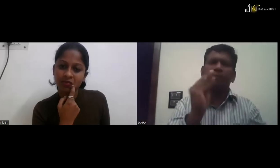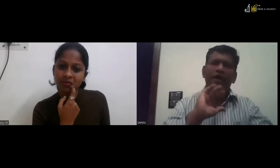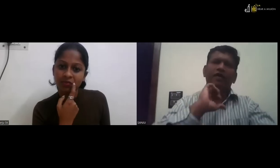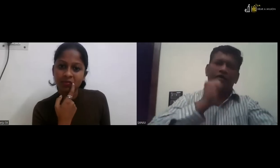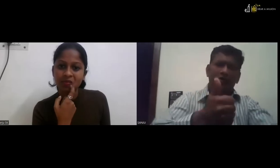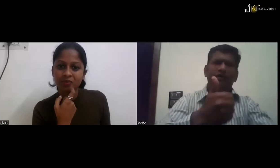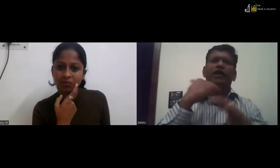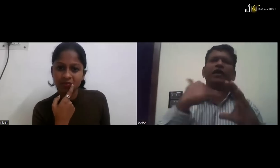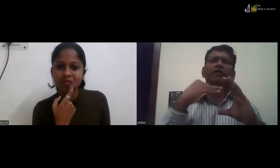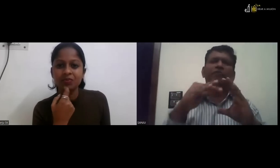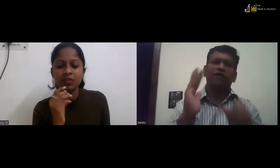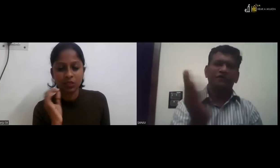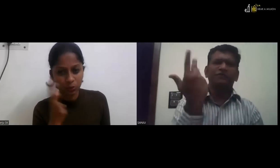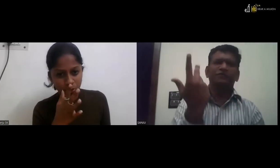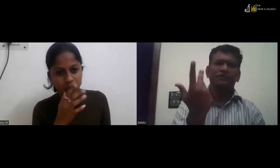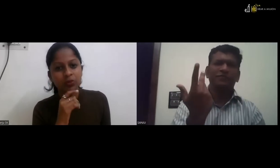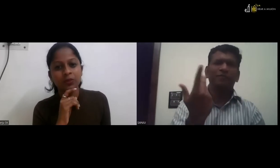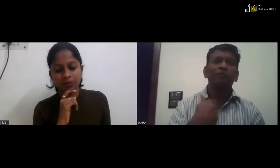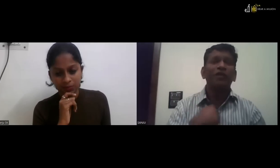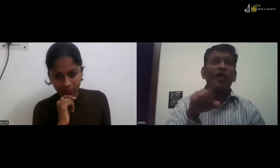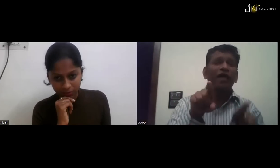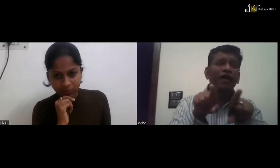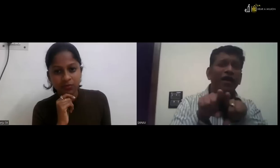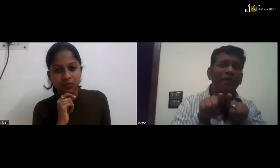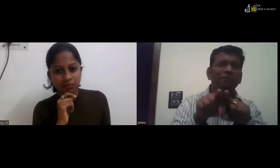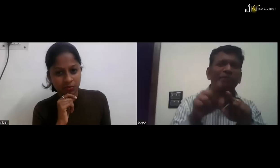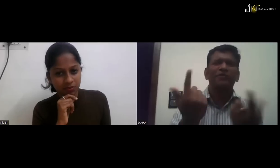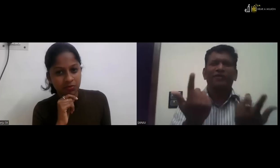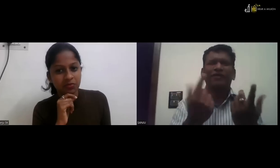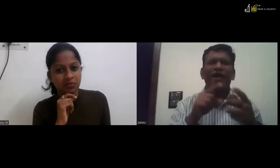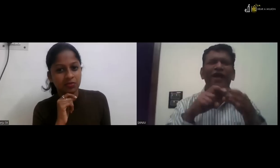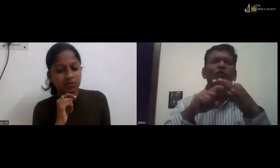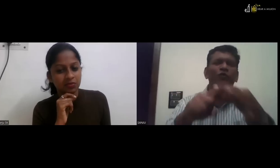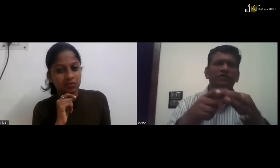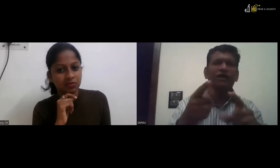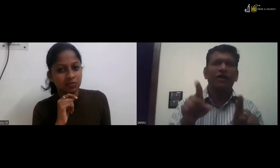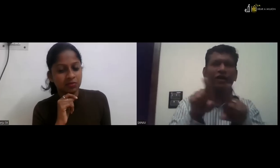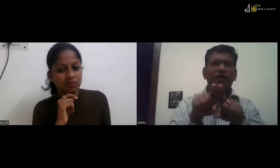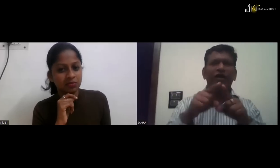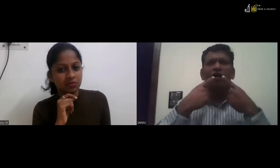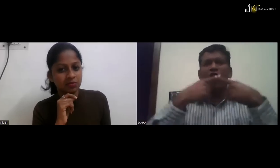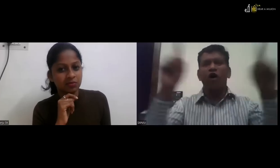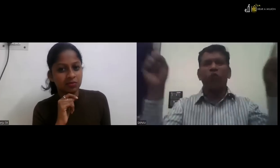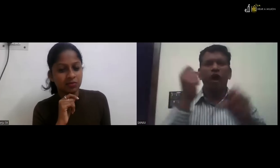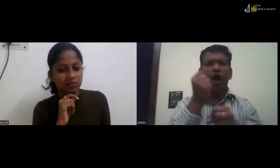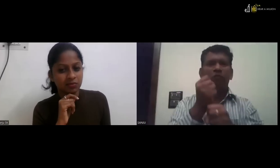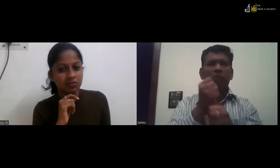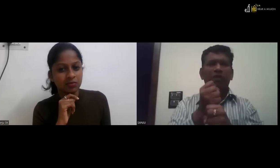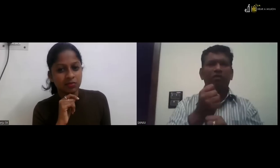So this is how like we can just take an initiative and we can make a mail ID,